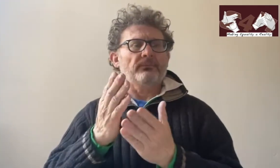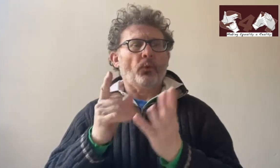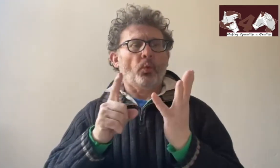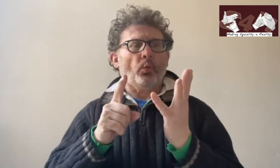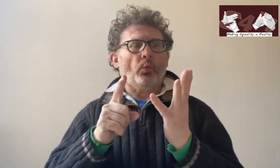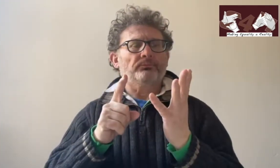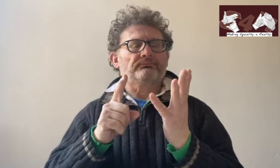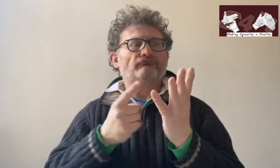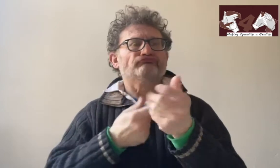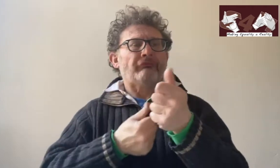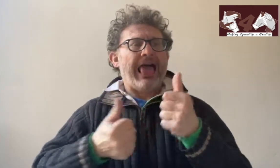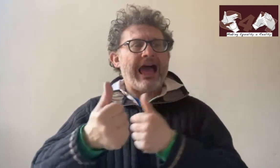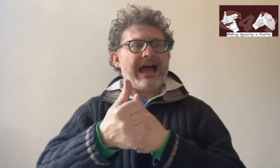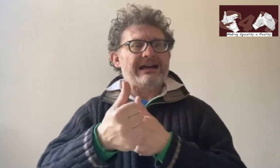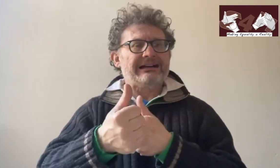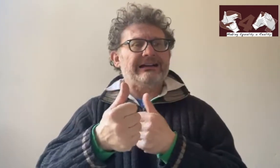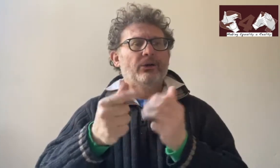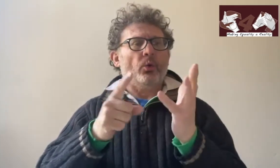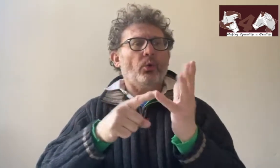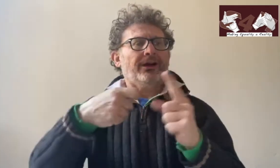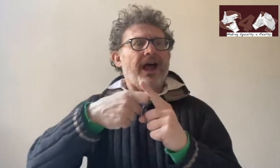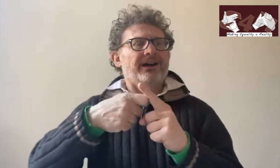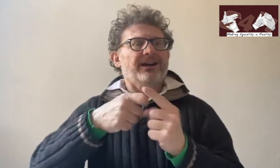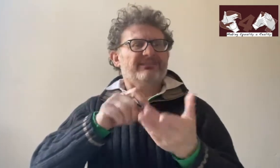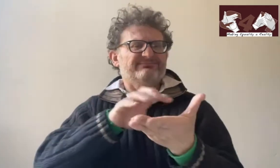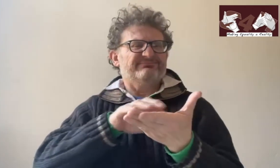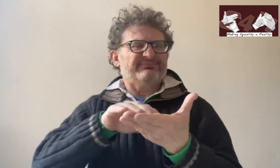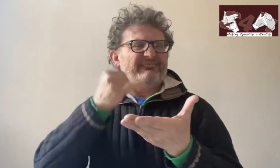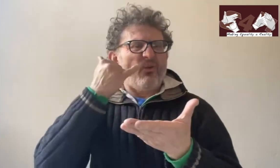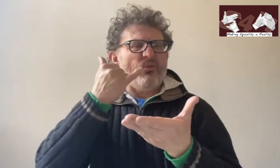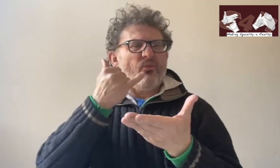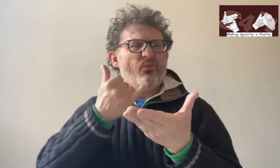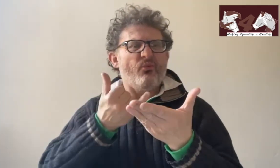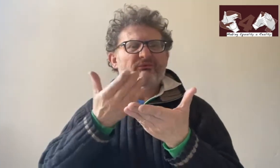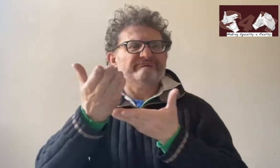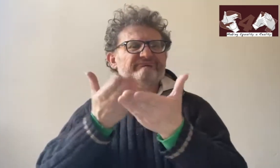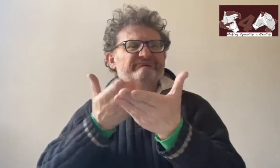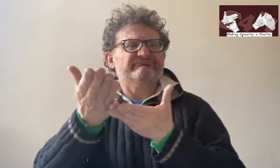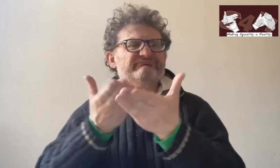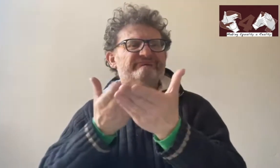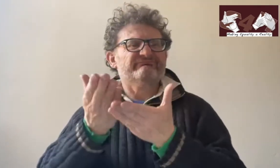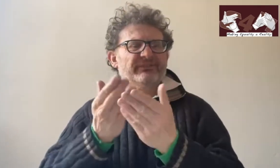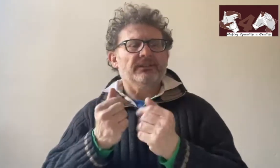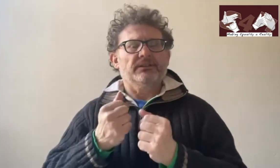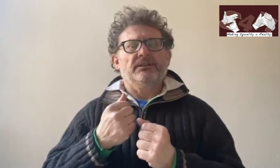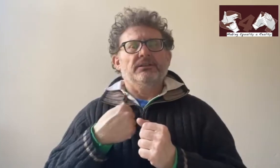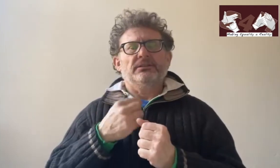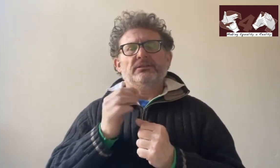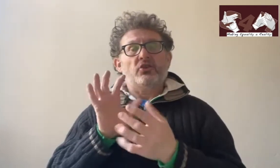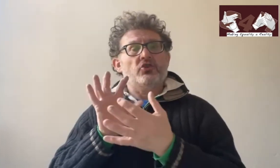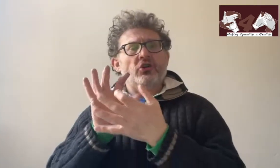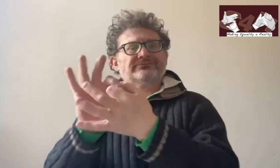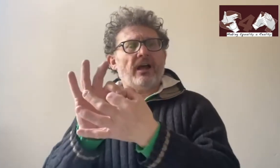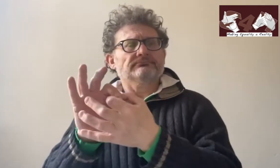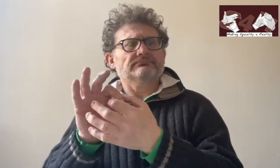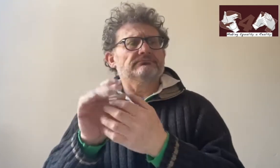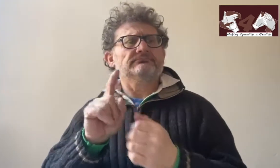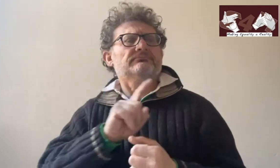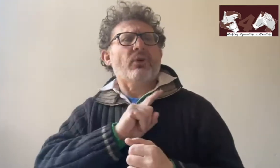surgery. I actually contacted them through a system called Relay UK. It's an operator-based system where I can type through an operator and they would